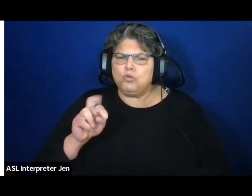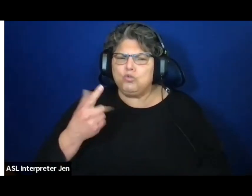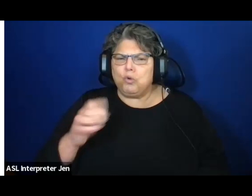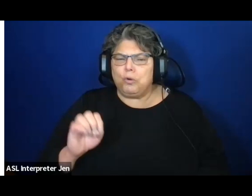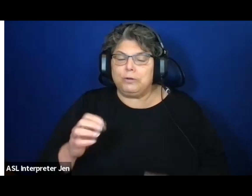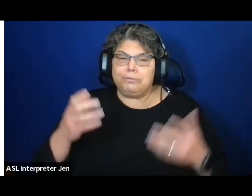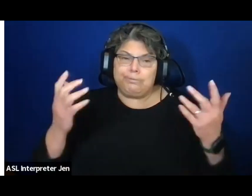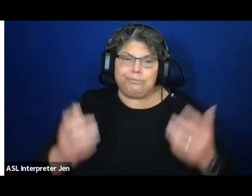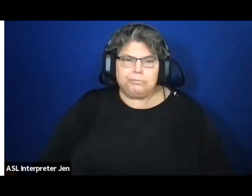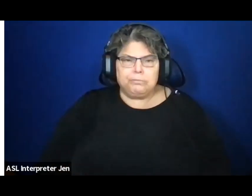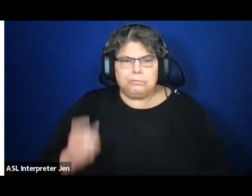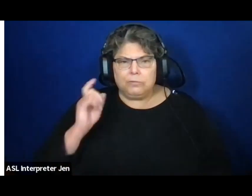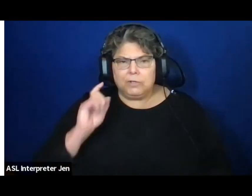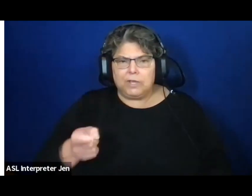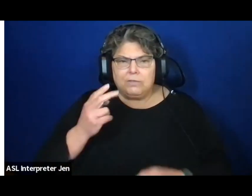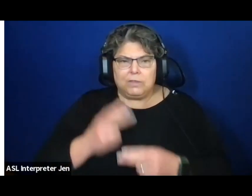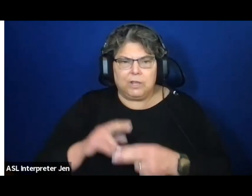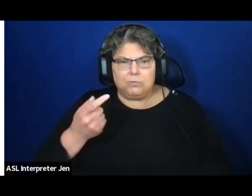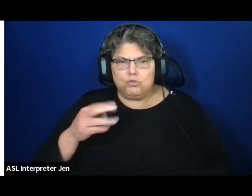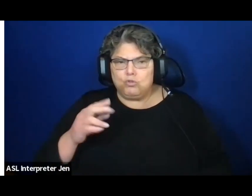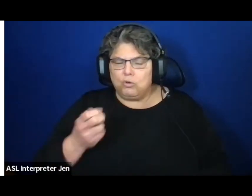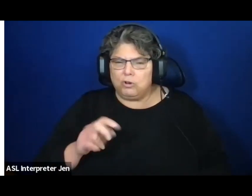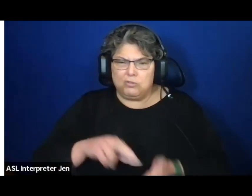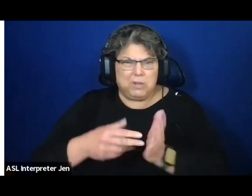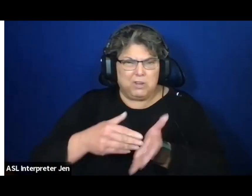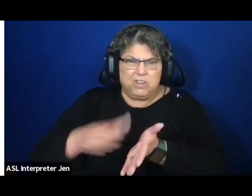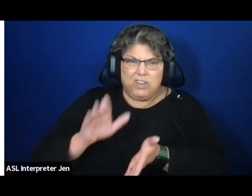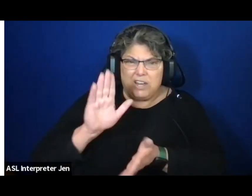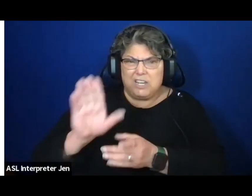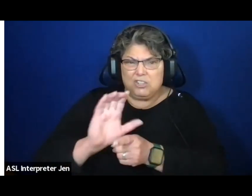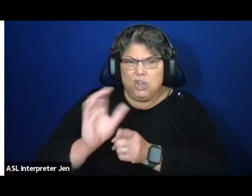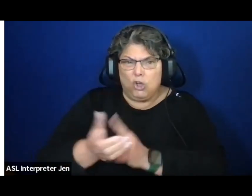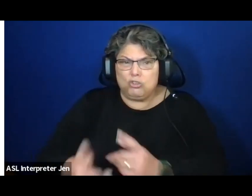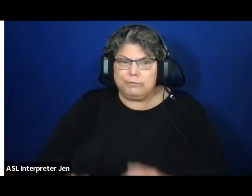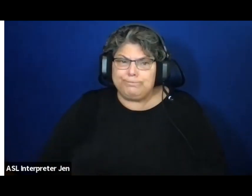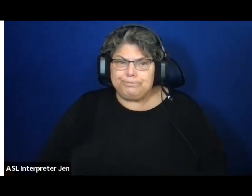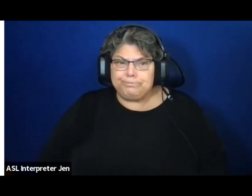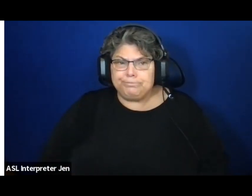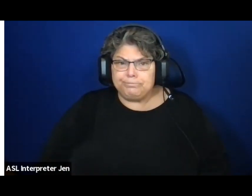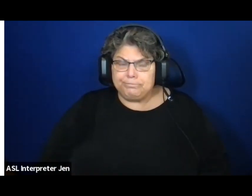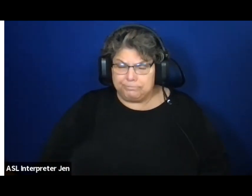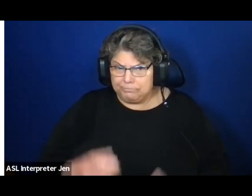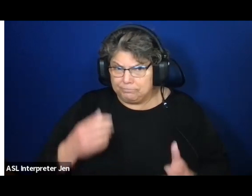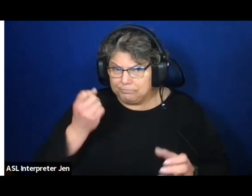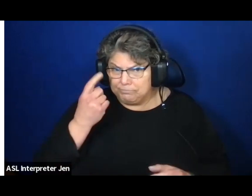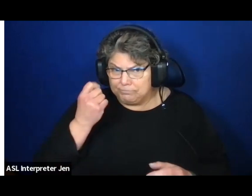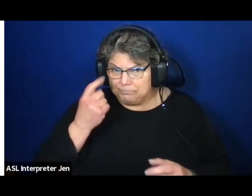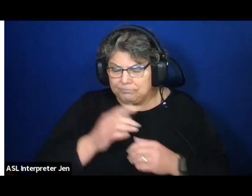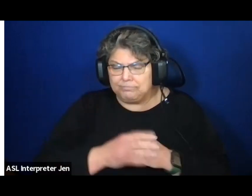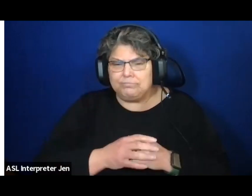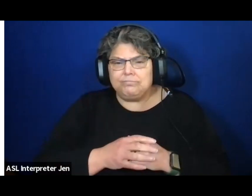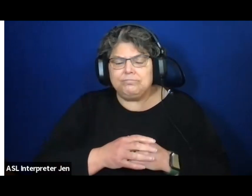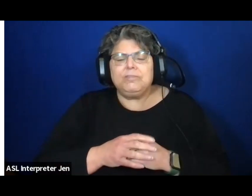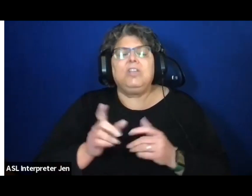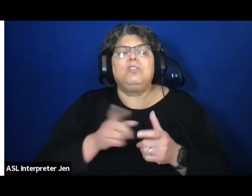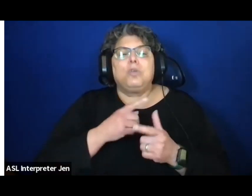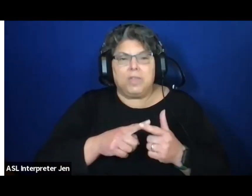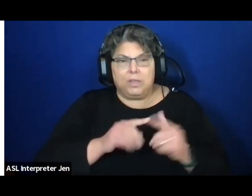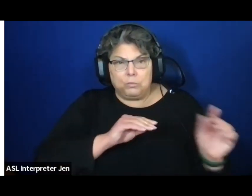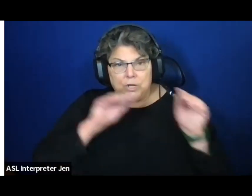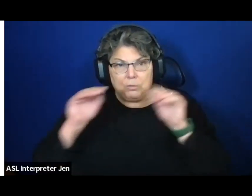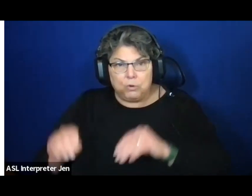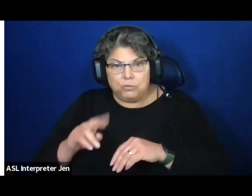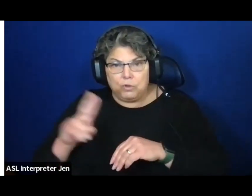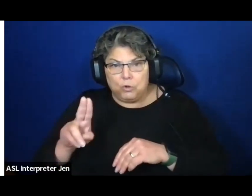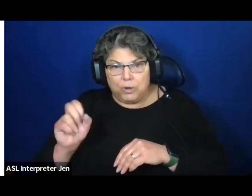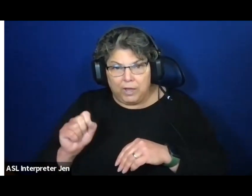name George, rejecting his cultural values. Are you with me? And then that happened, and he came to the US,